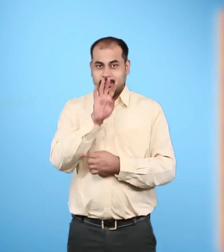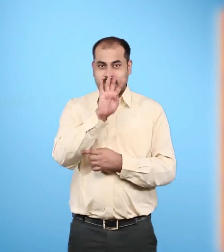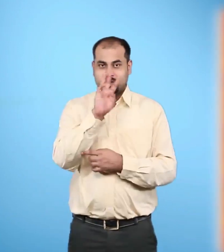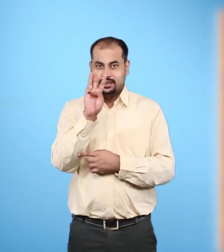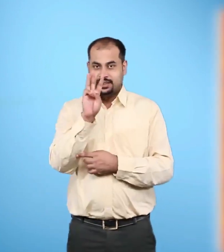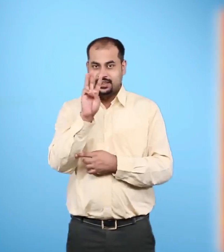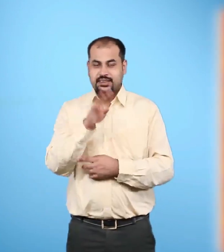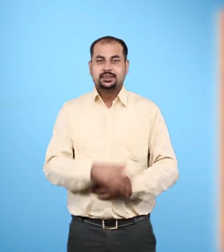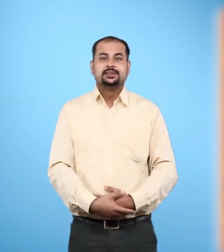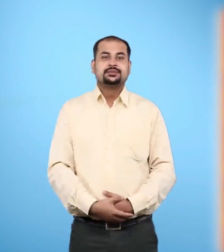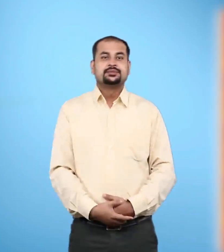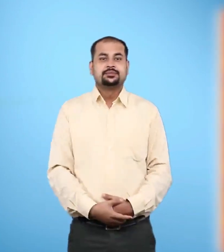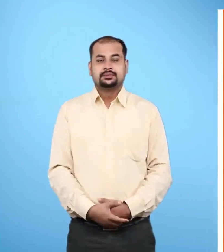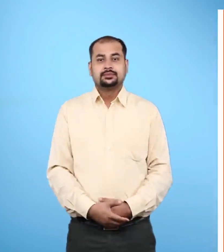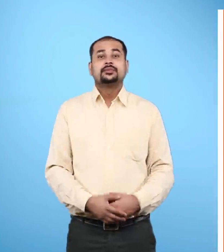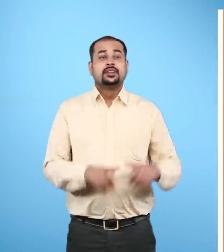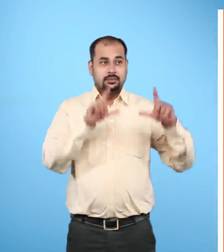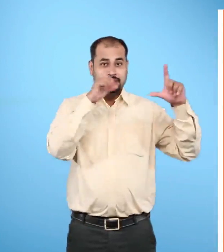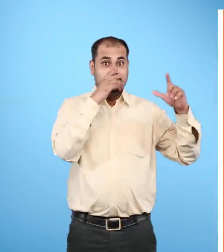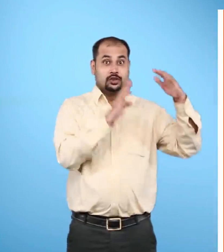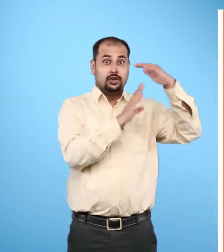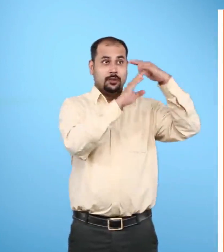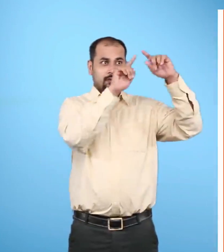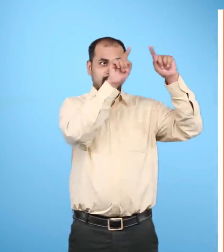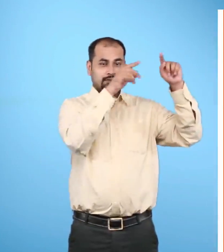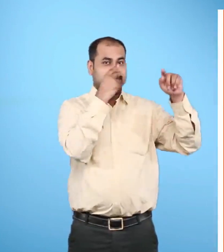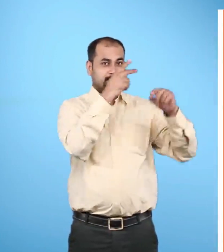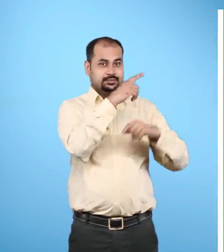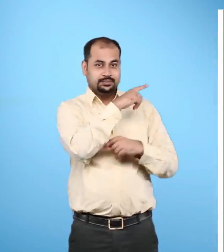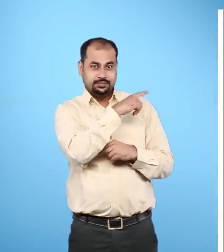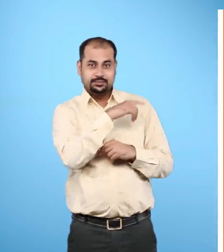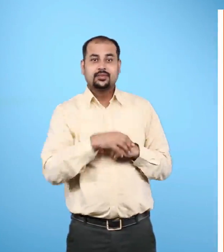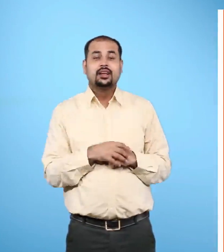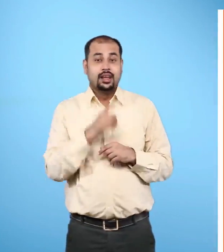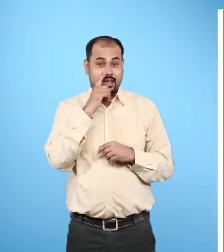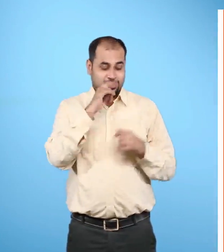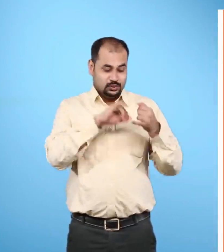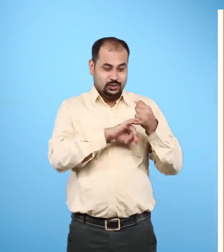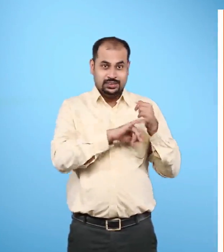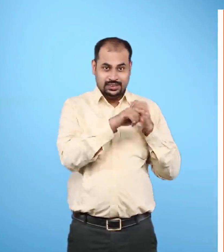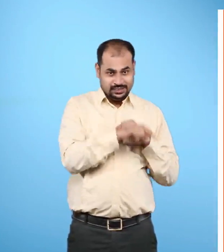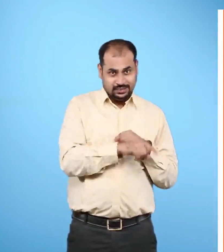Page 43. On the top of the page we again see Suruchi and Asif